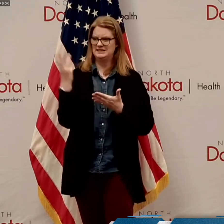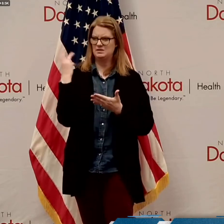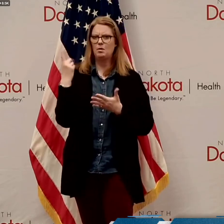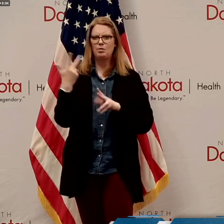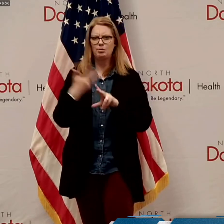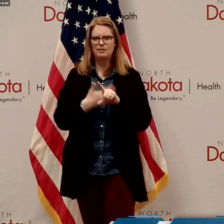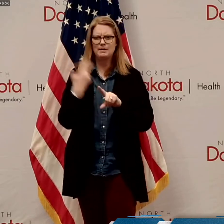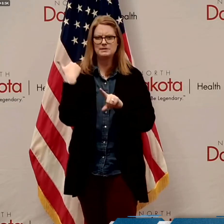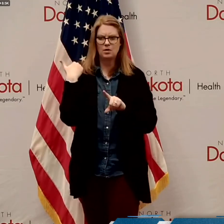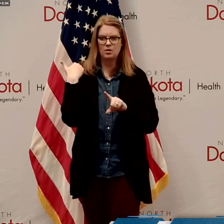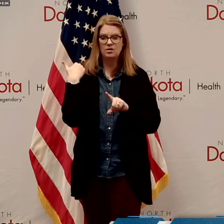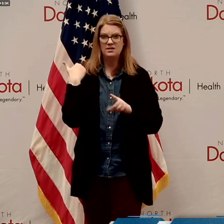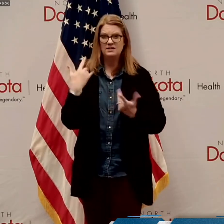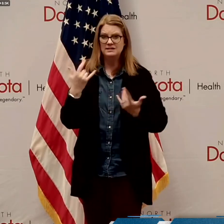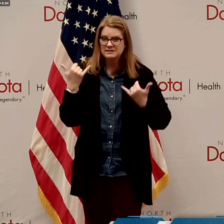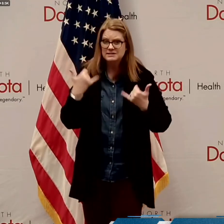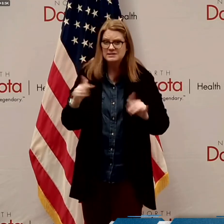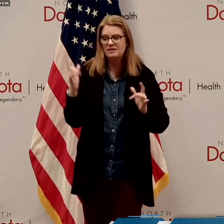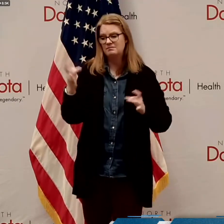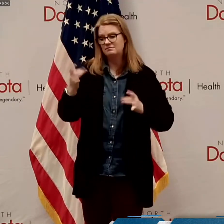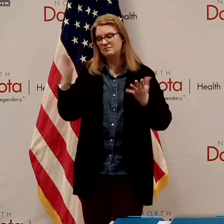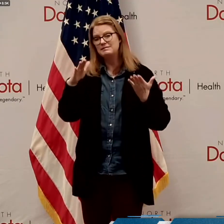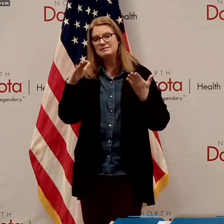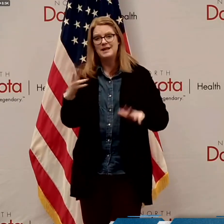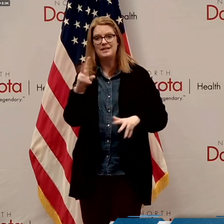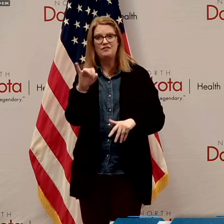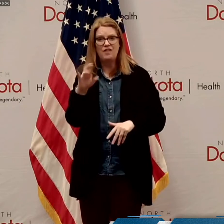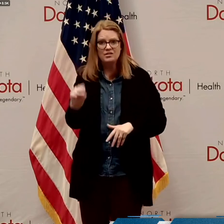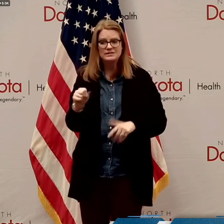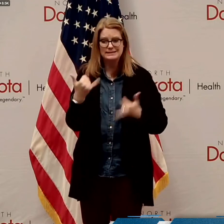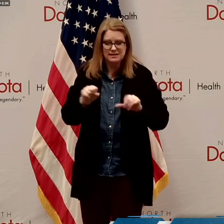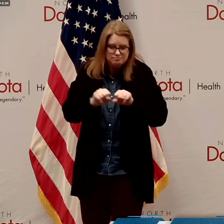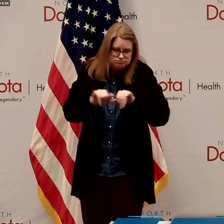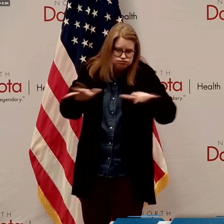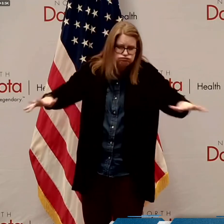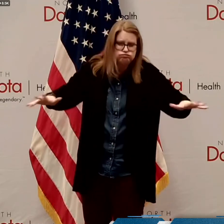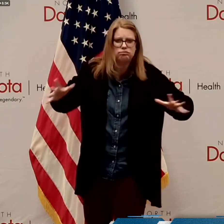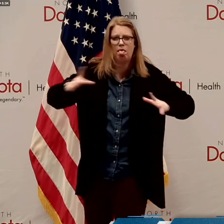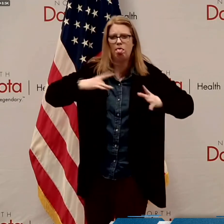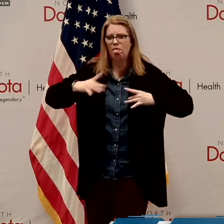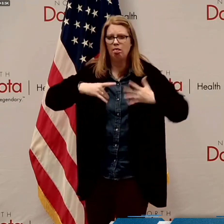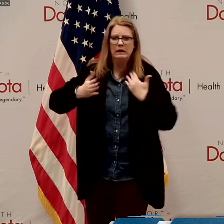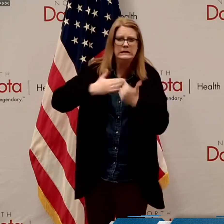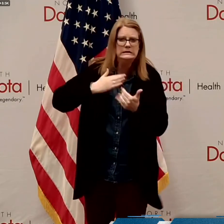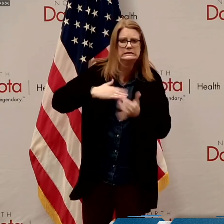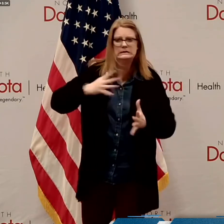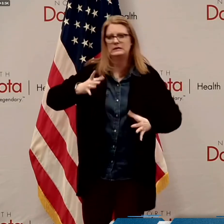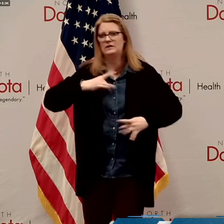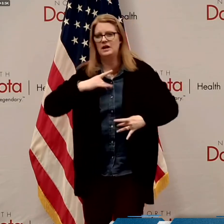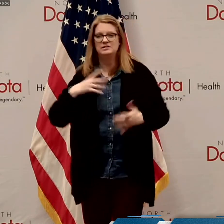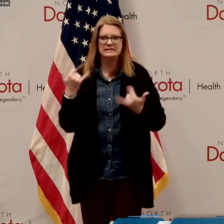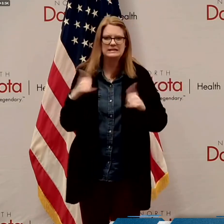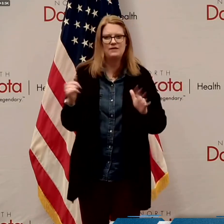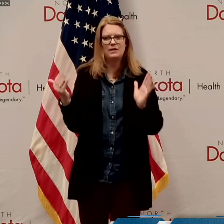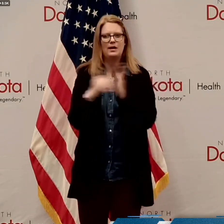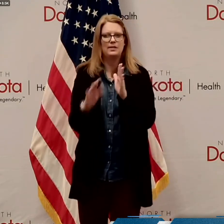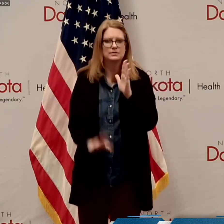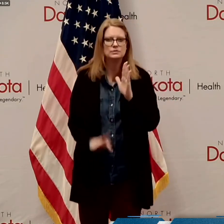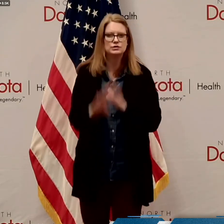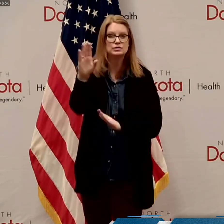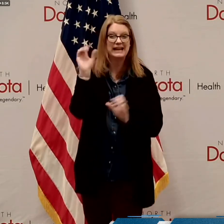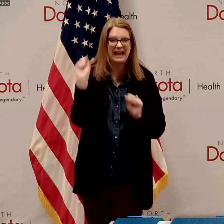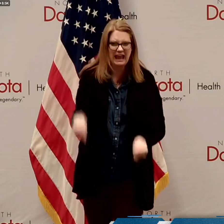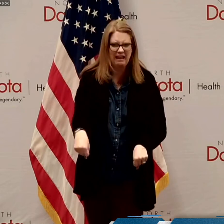months ago. It's still a deadly virus. It's still just as contagious. It still could spread. It still could come back. We could still have another surge. So again,